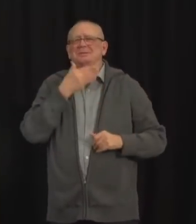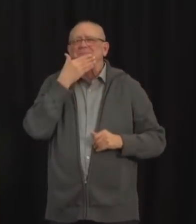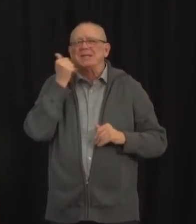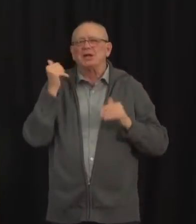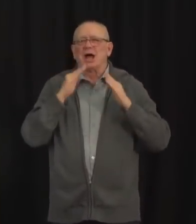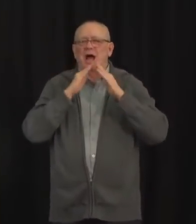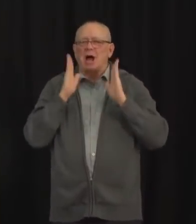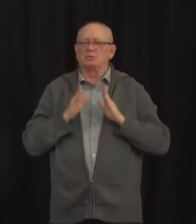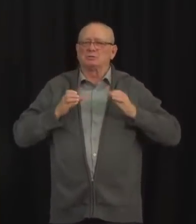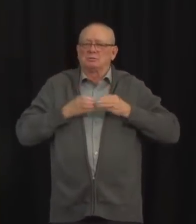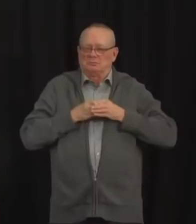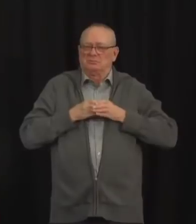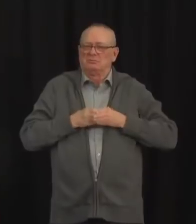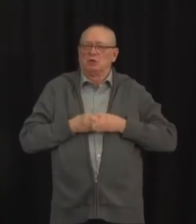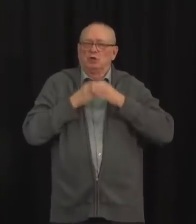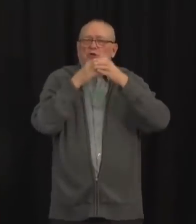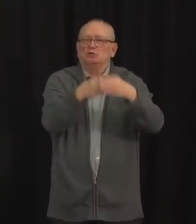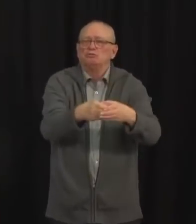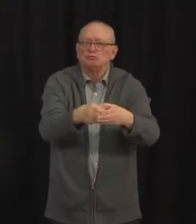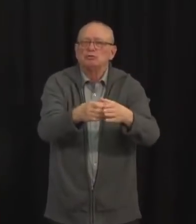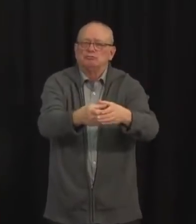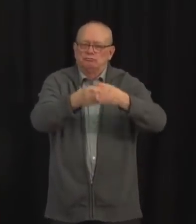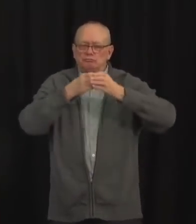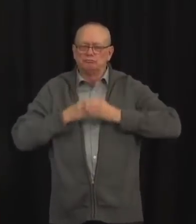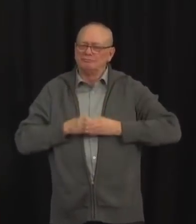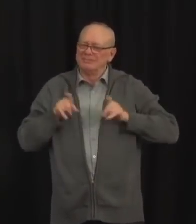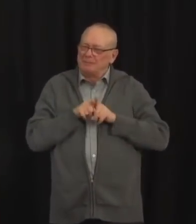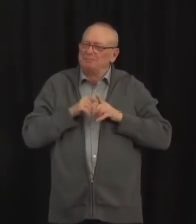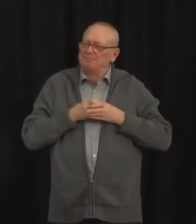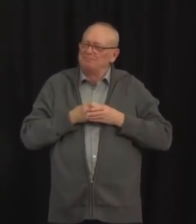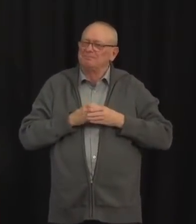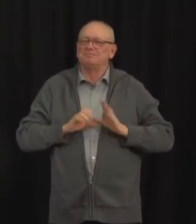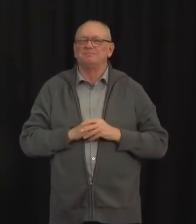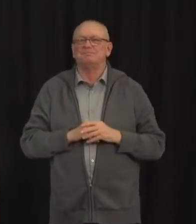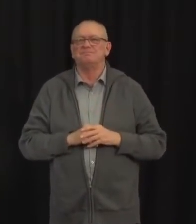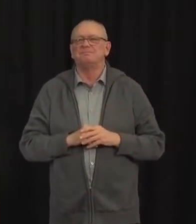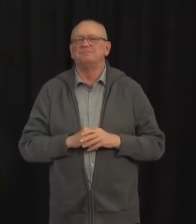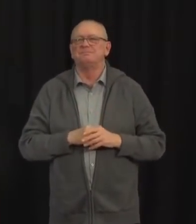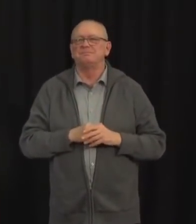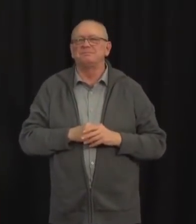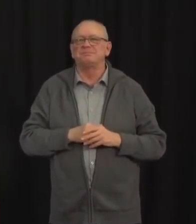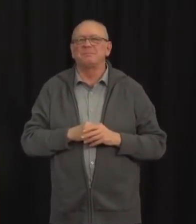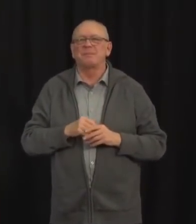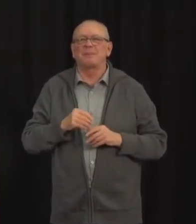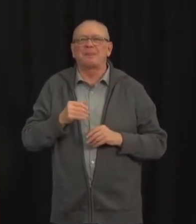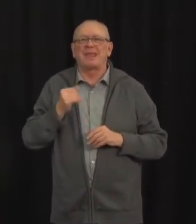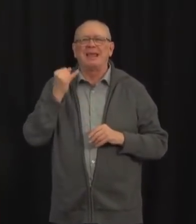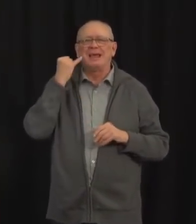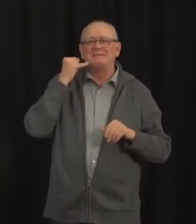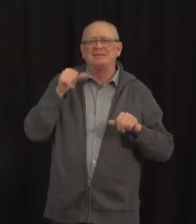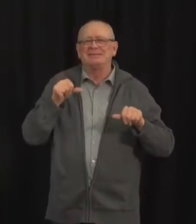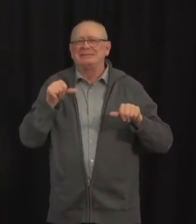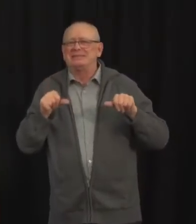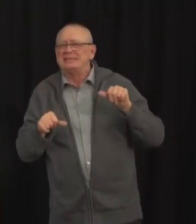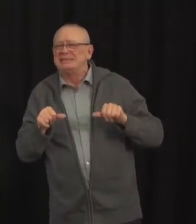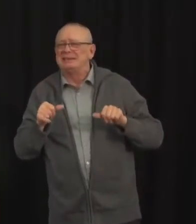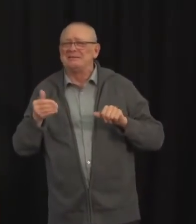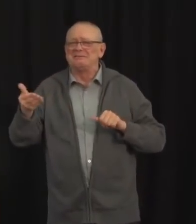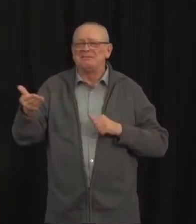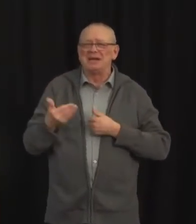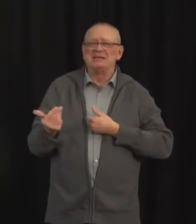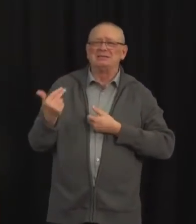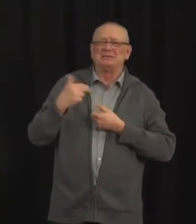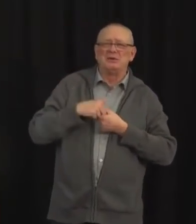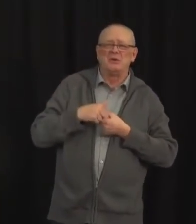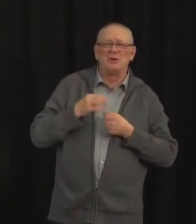your household. If you are unsure about what to do, please err on the side of caution and make the safest choice.